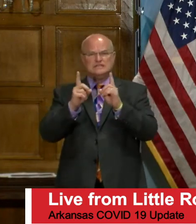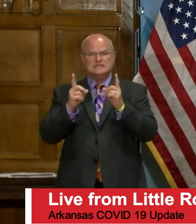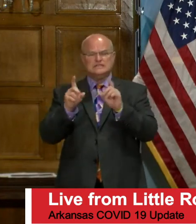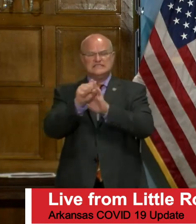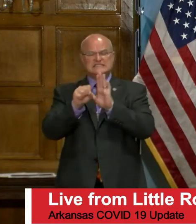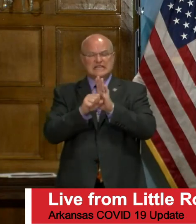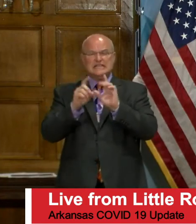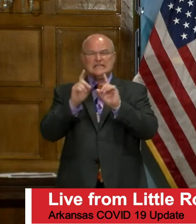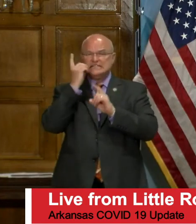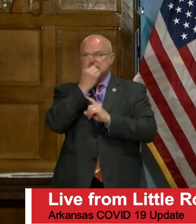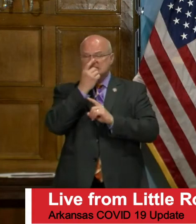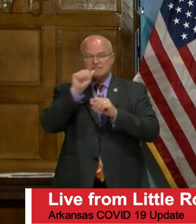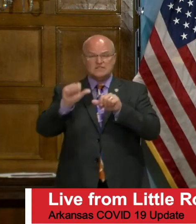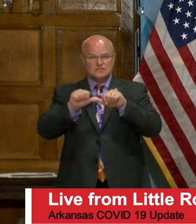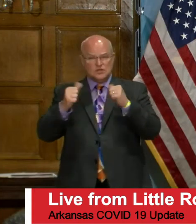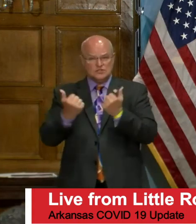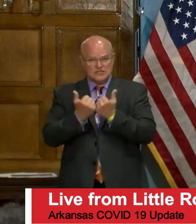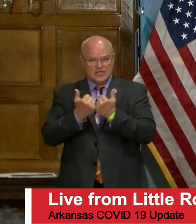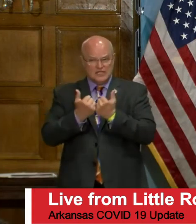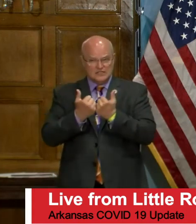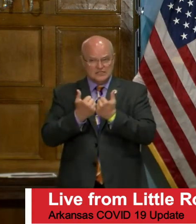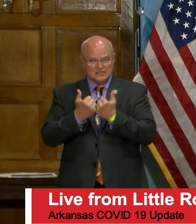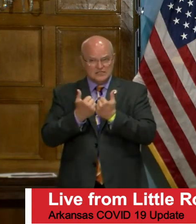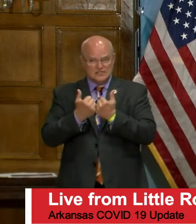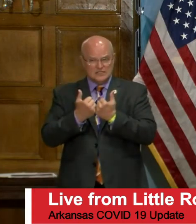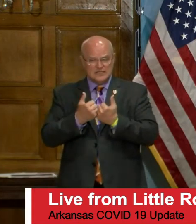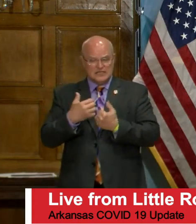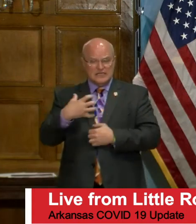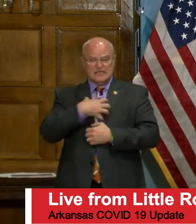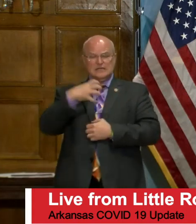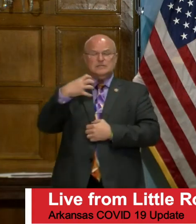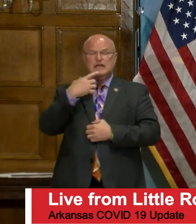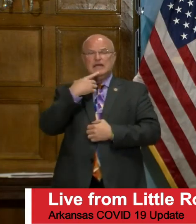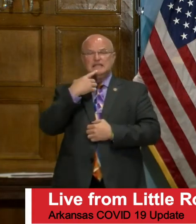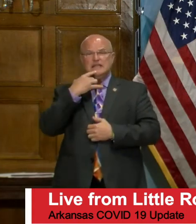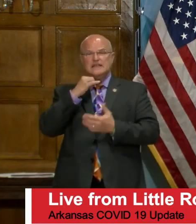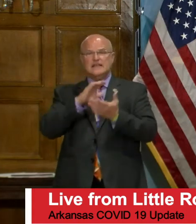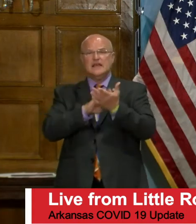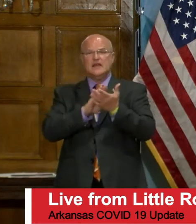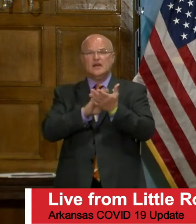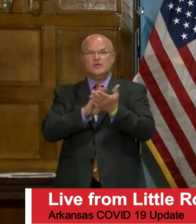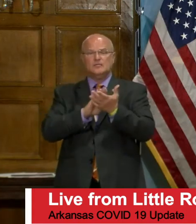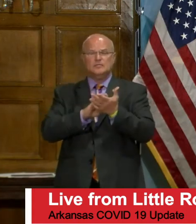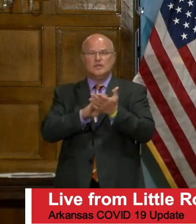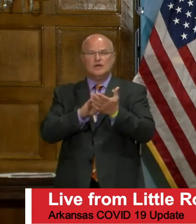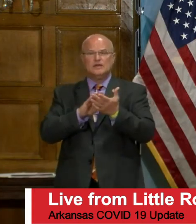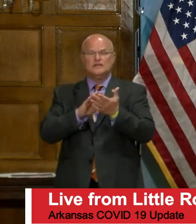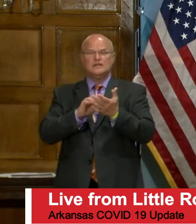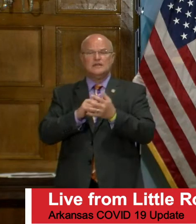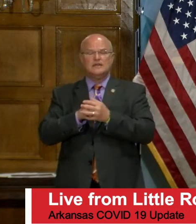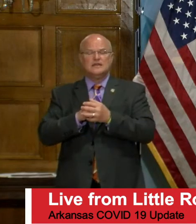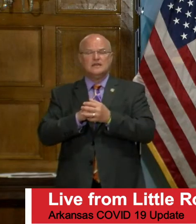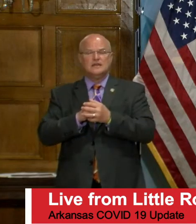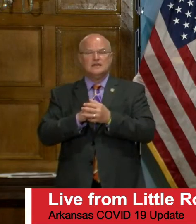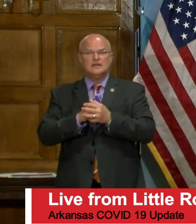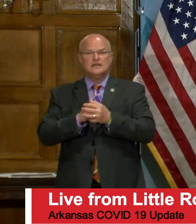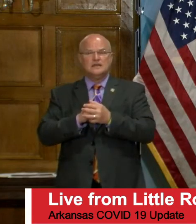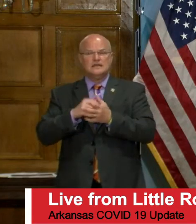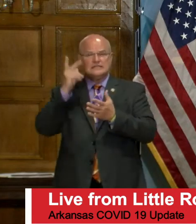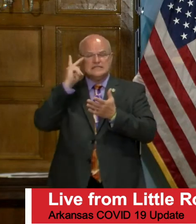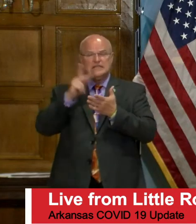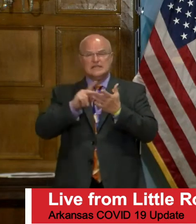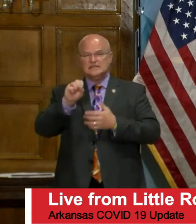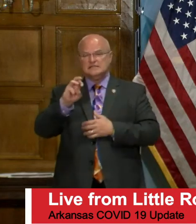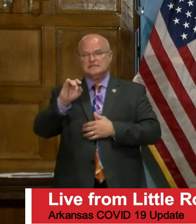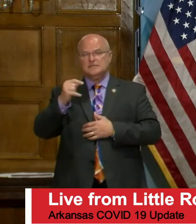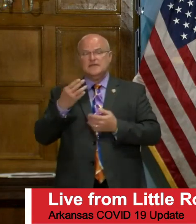Dental Association, a legal complaint saying they applaud the spirit behind Secretary Smith's efforts,